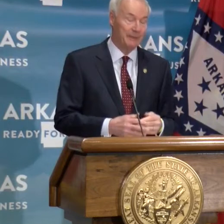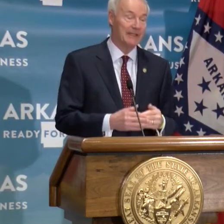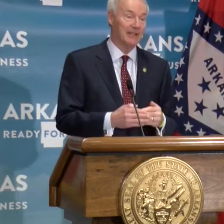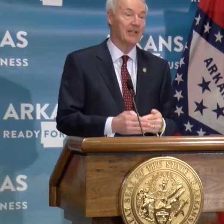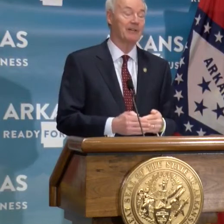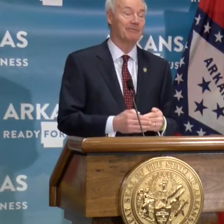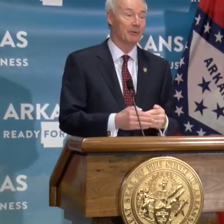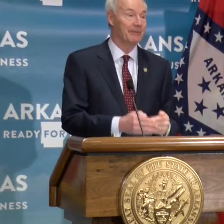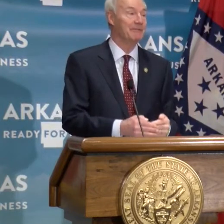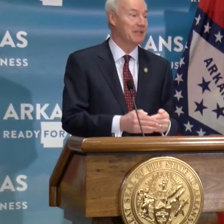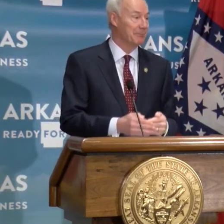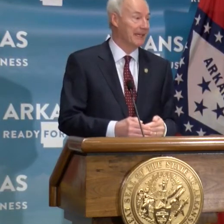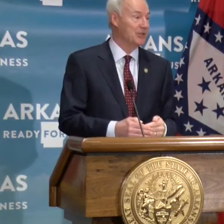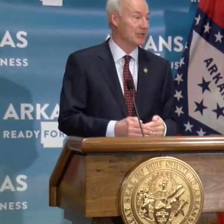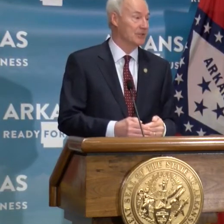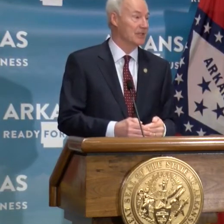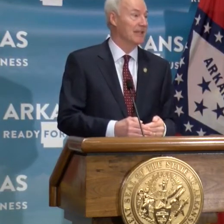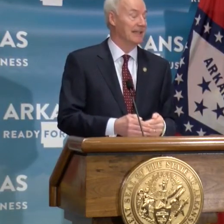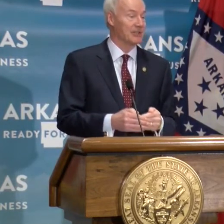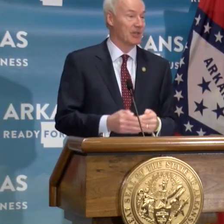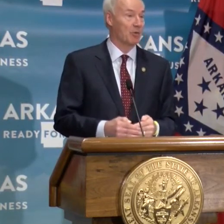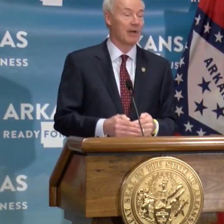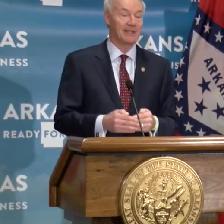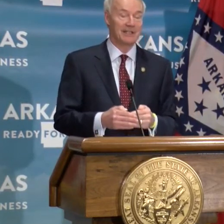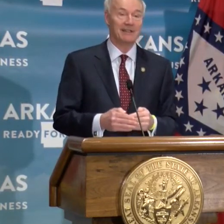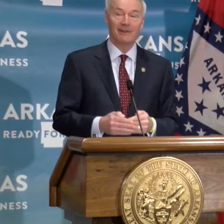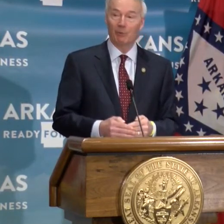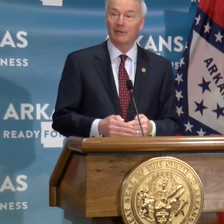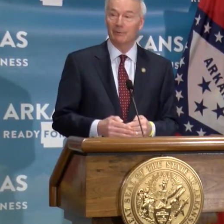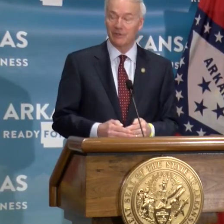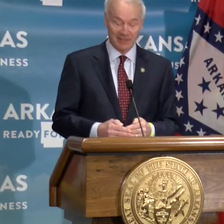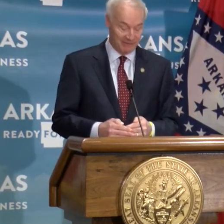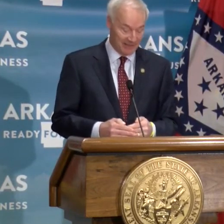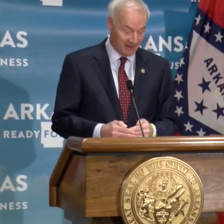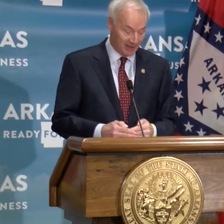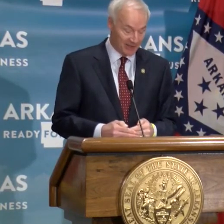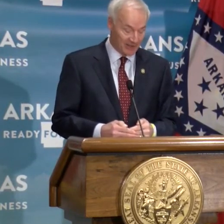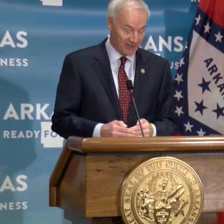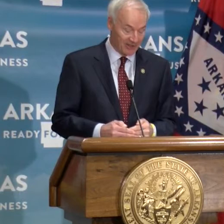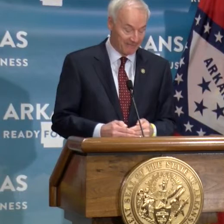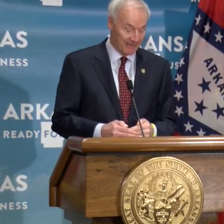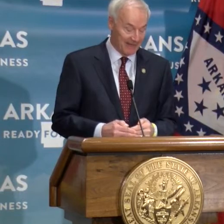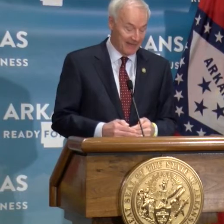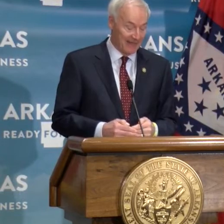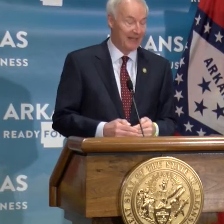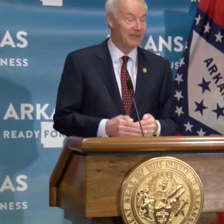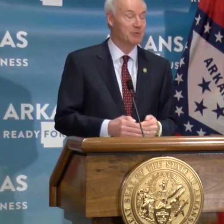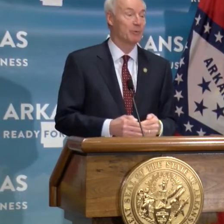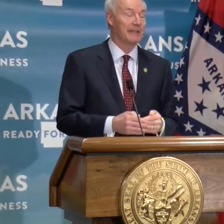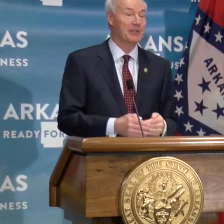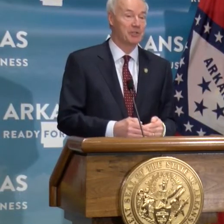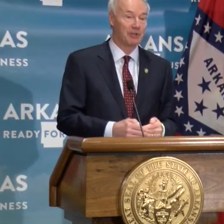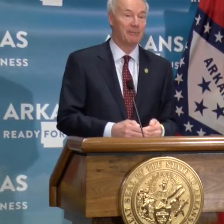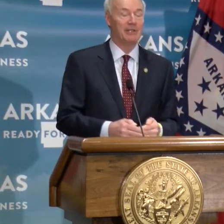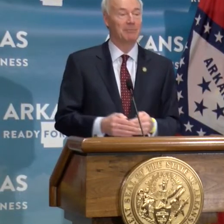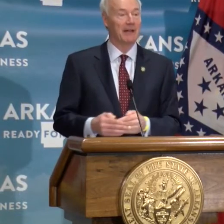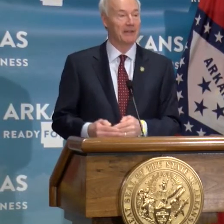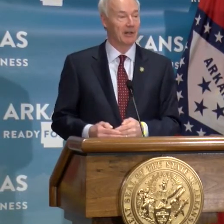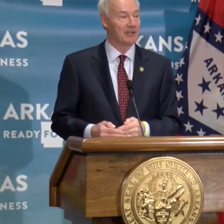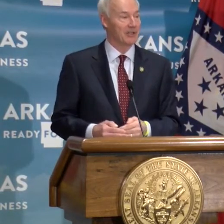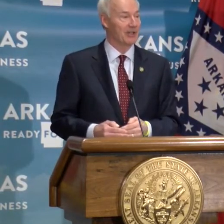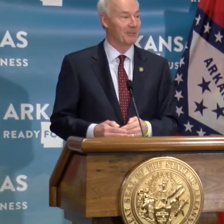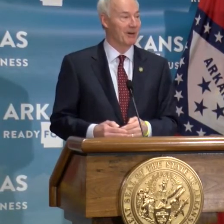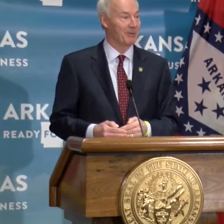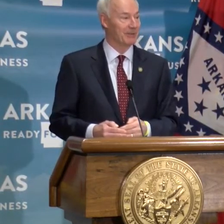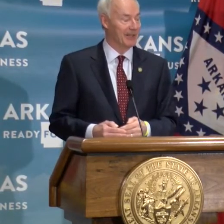this will be enough for 50 patients, is the quantity that we are receiving in Arkansas. And this will be distributed by